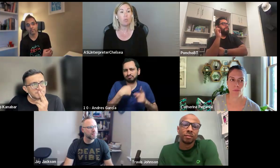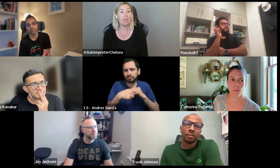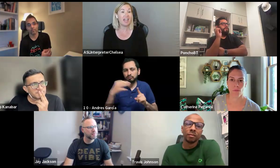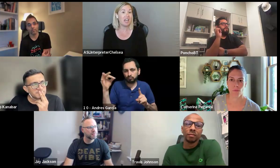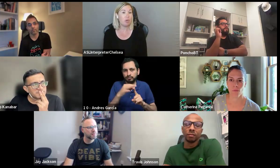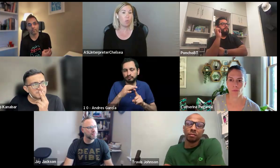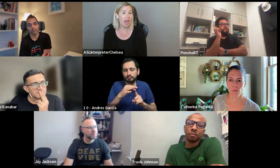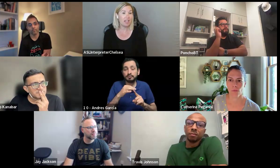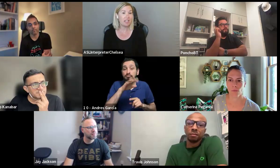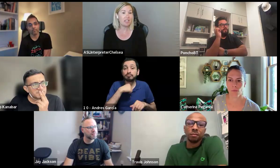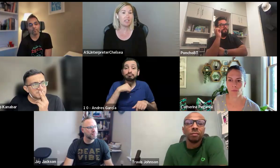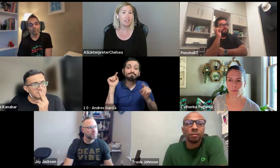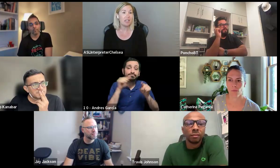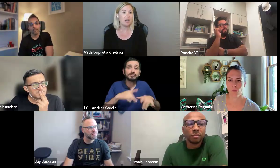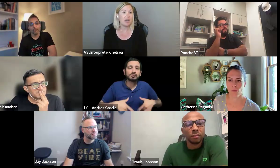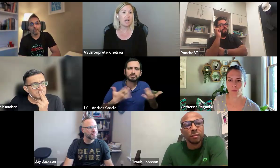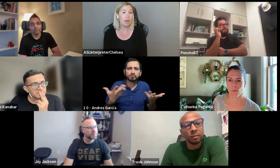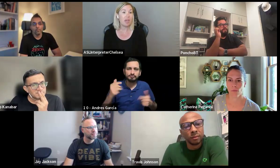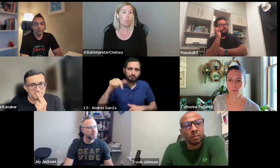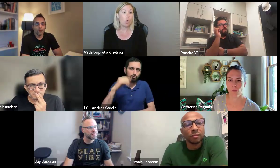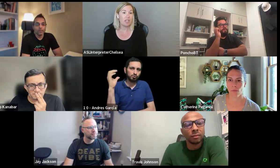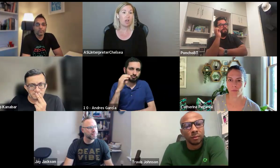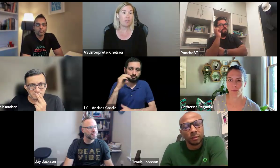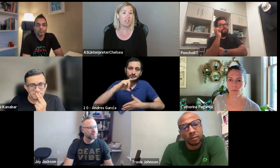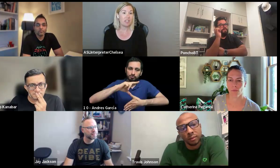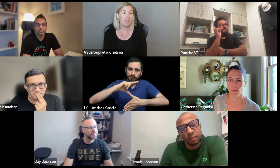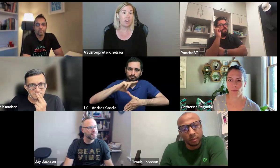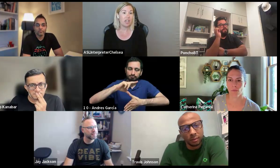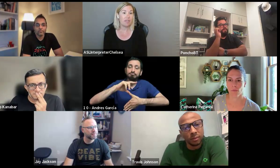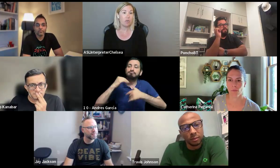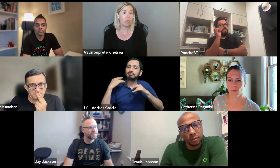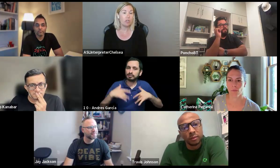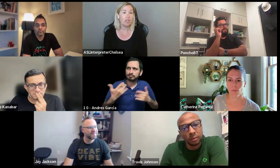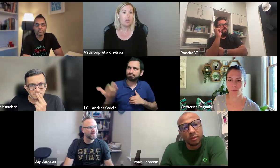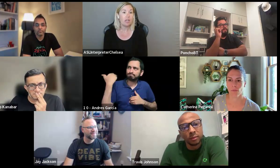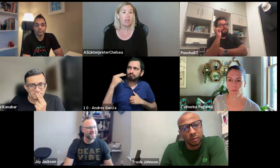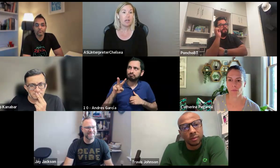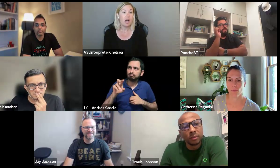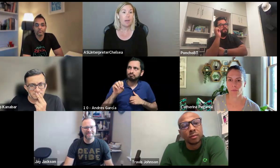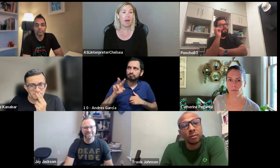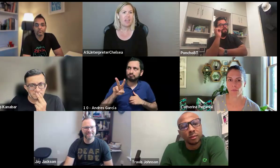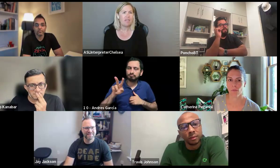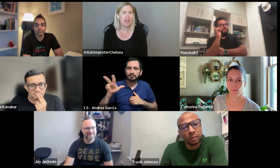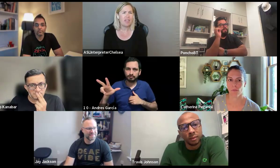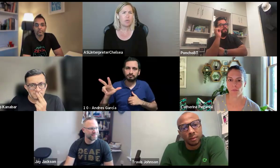But with AWS, it was obviously very difficult. The event that